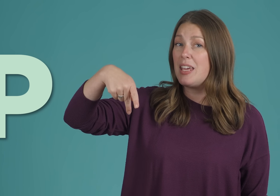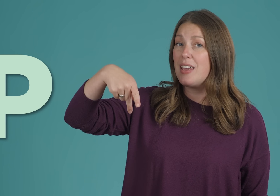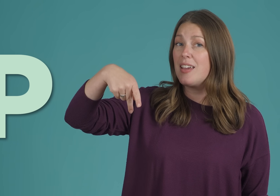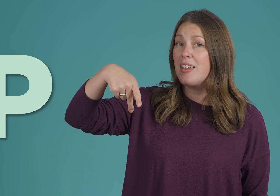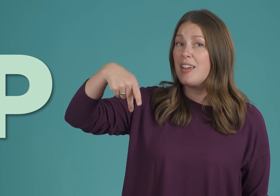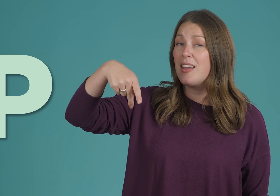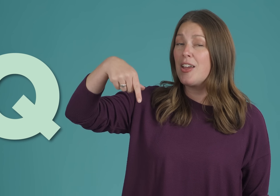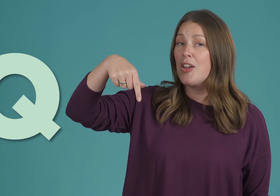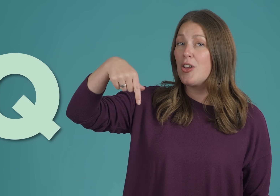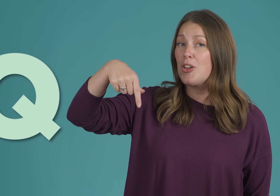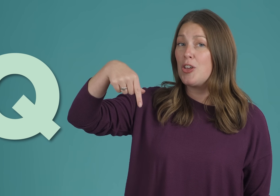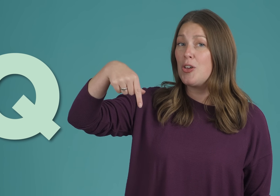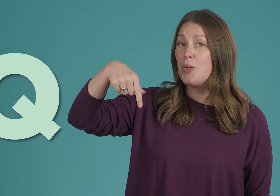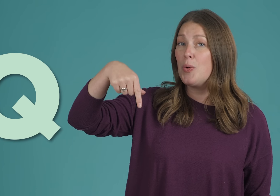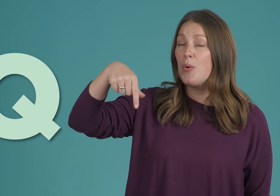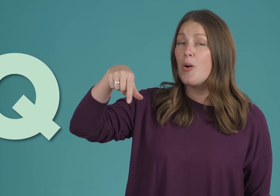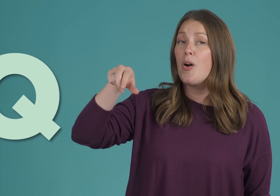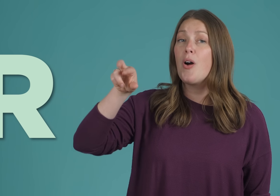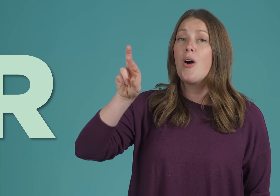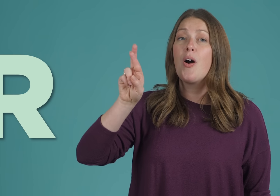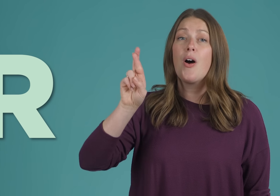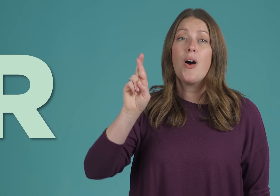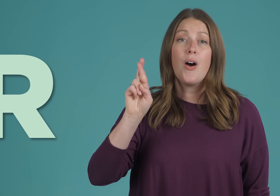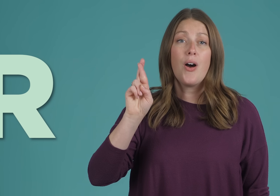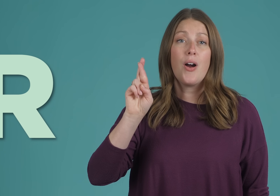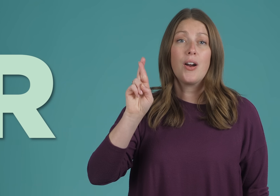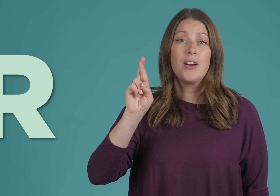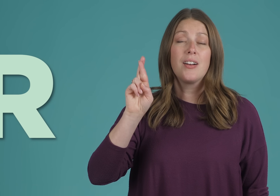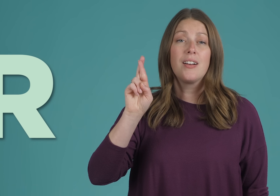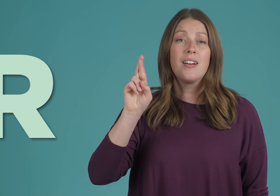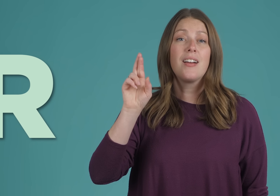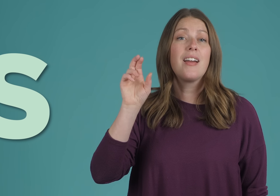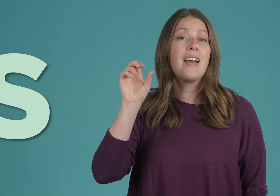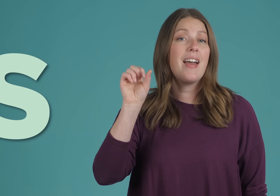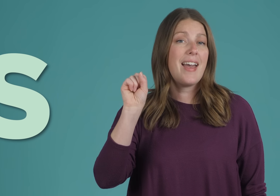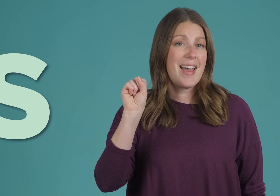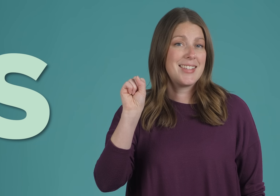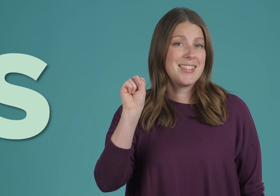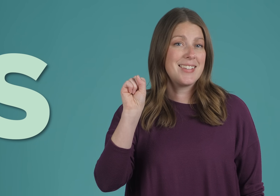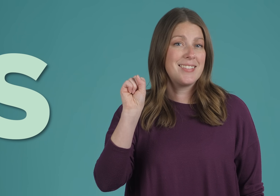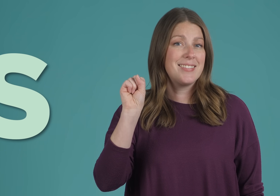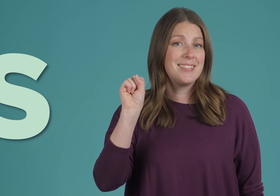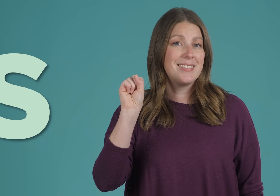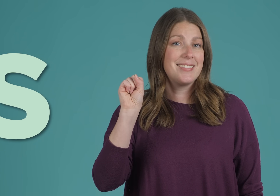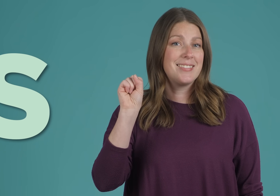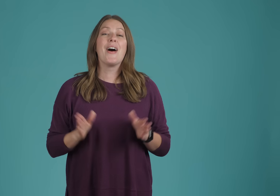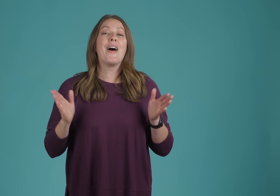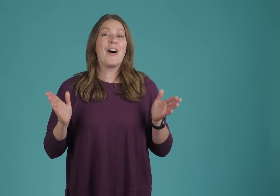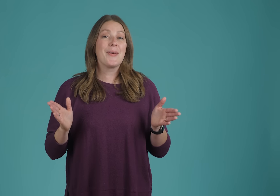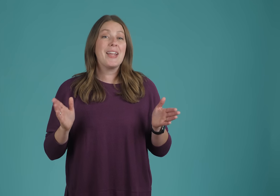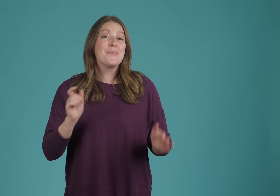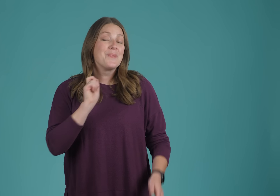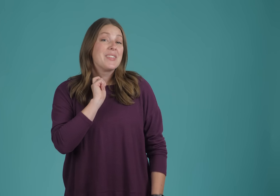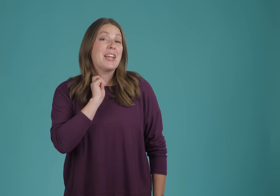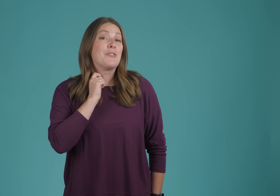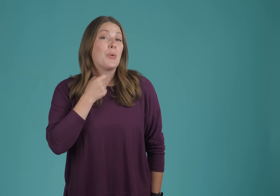P, Q, R, S. All right, now voice